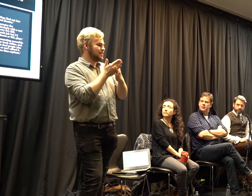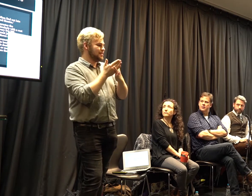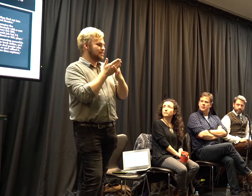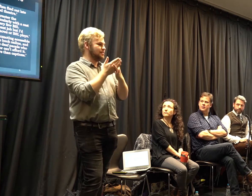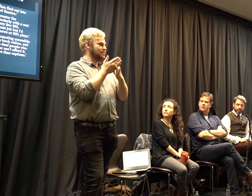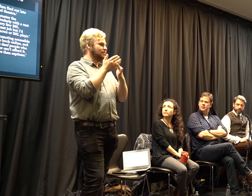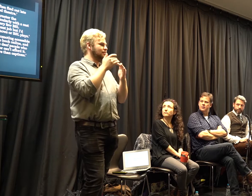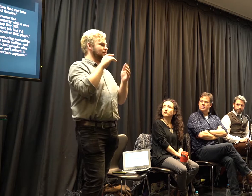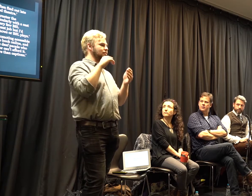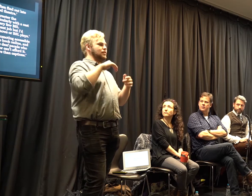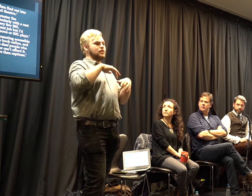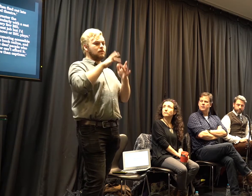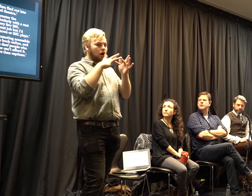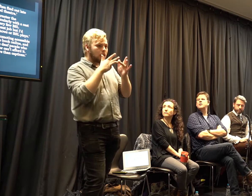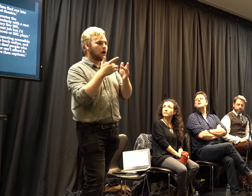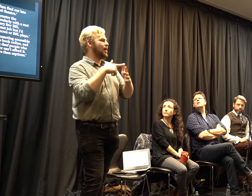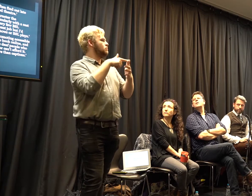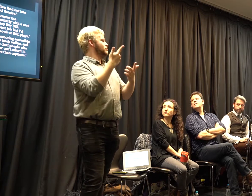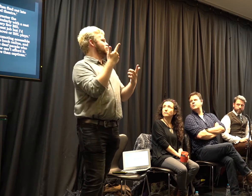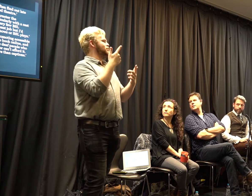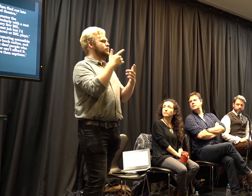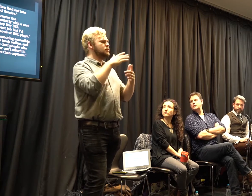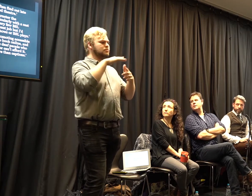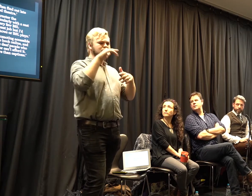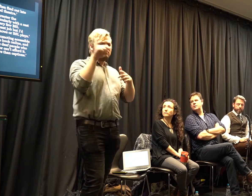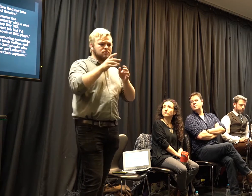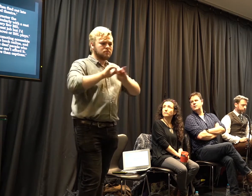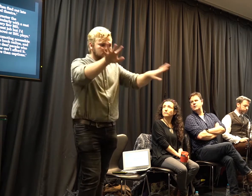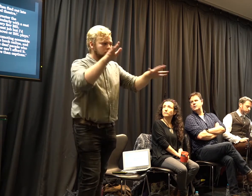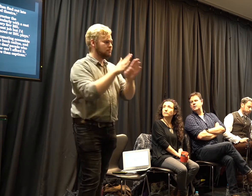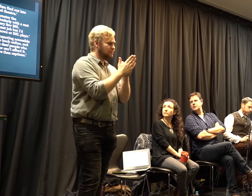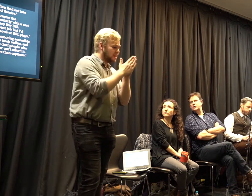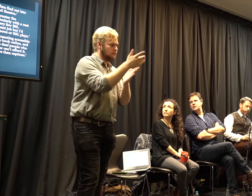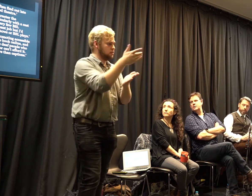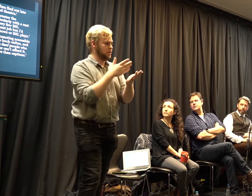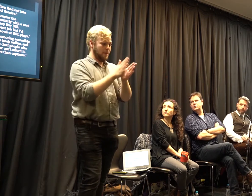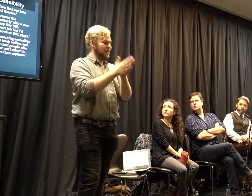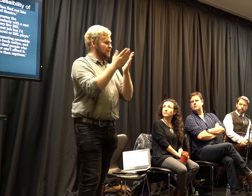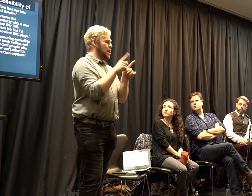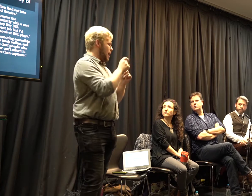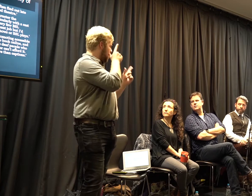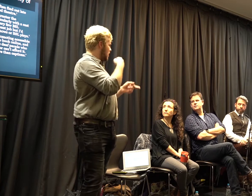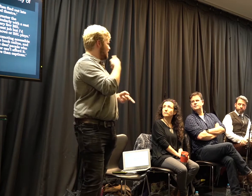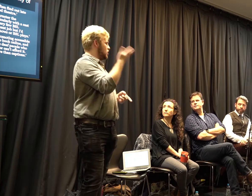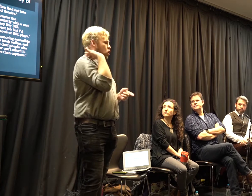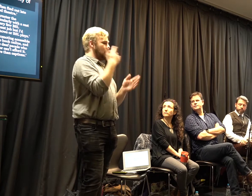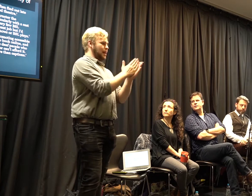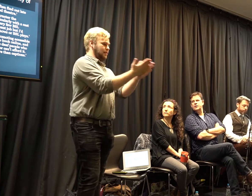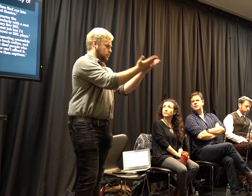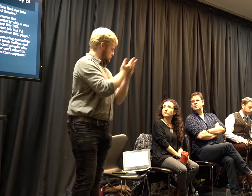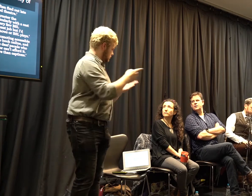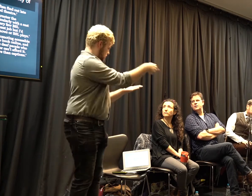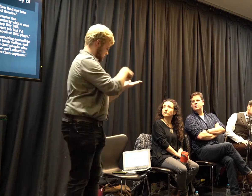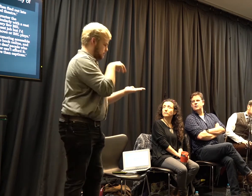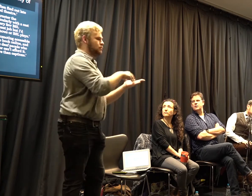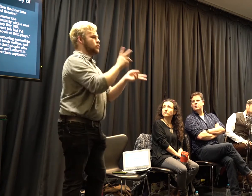Talking about accessibility of actually booking the tickets, having online box offices. And like Paula